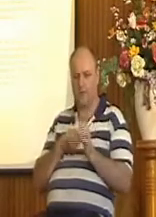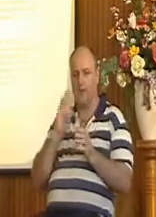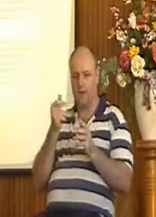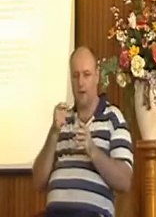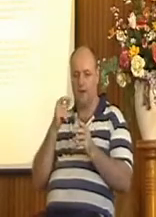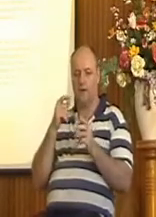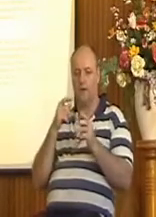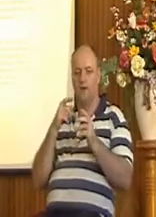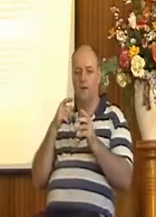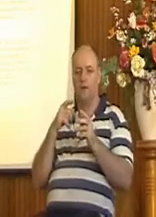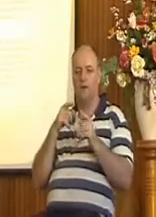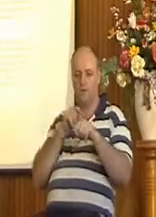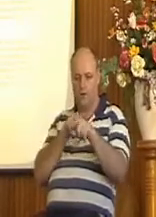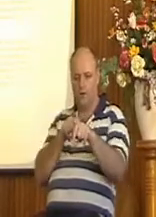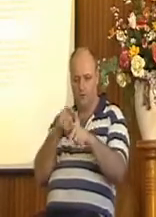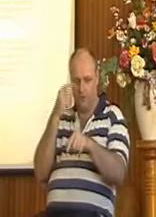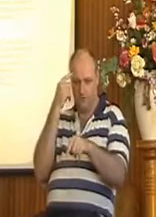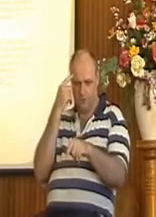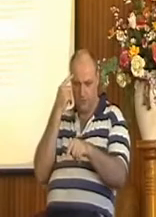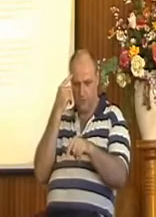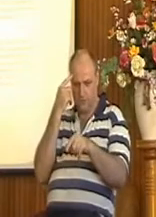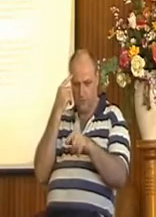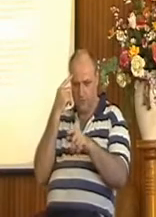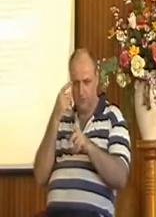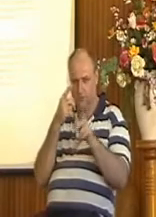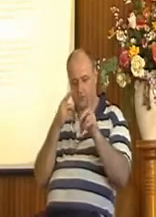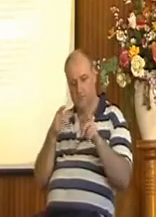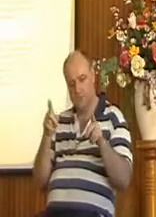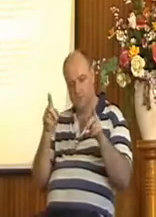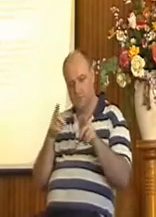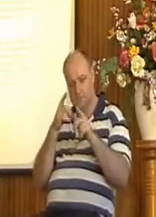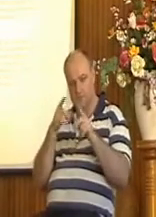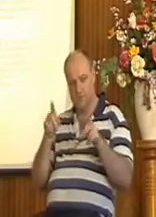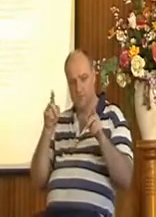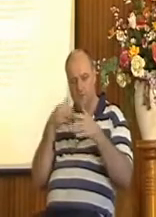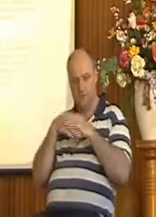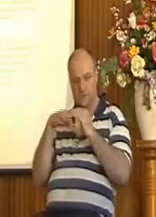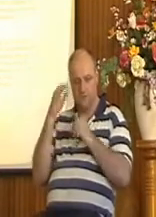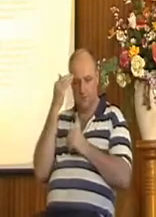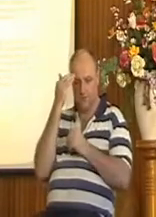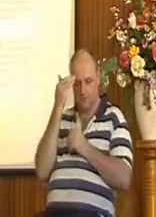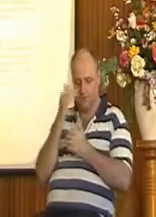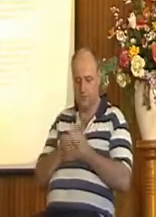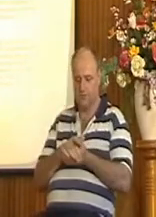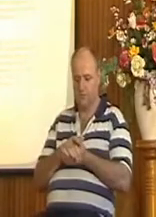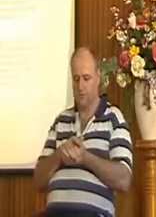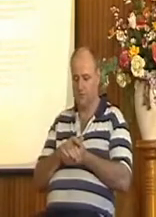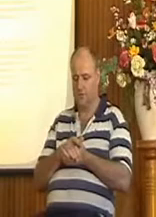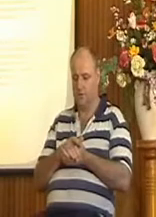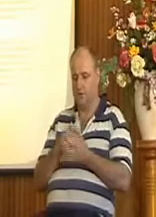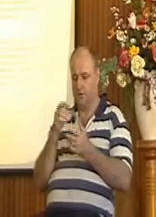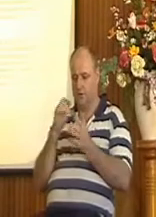went in for, but that's another matter. Right, poetry in our lives until the day of Jesus